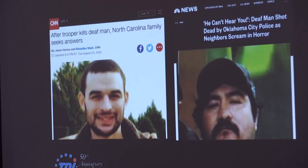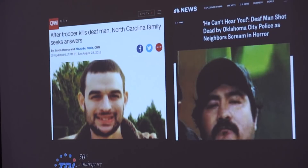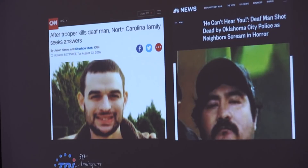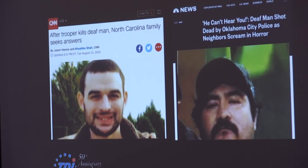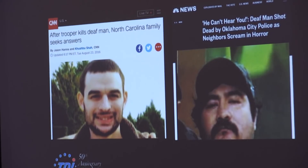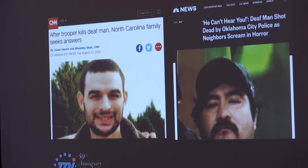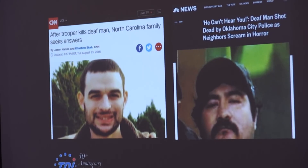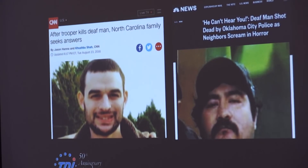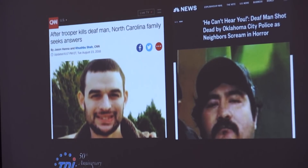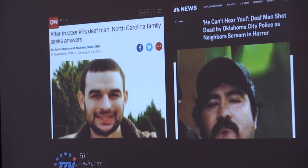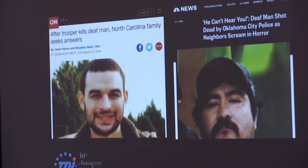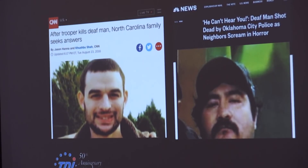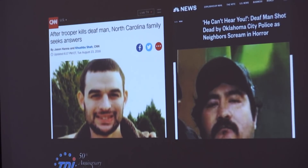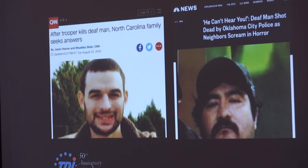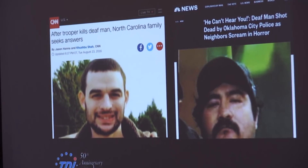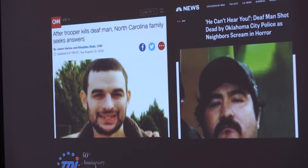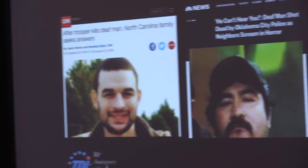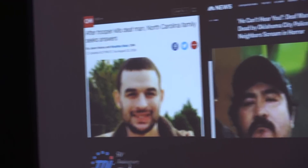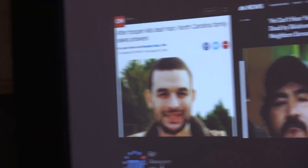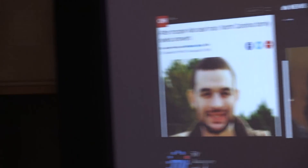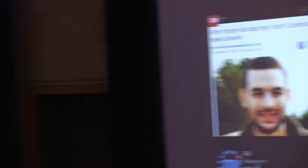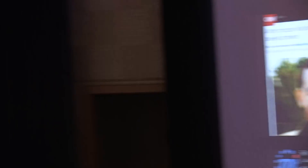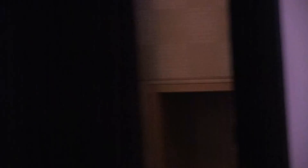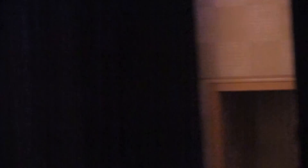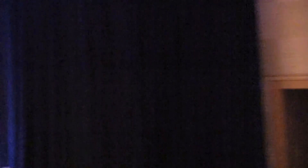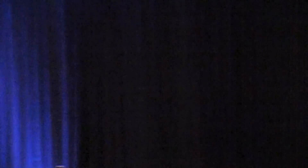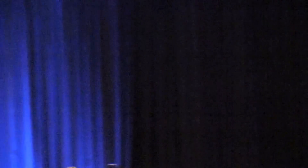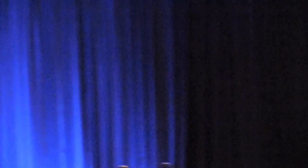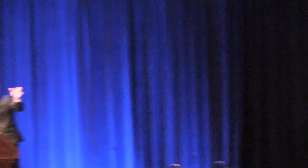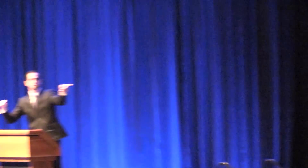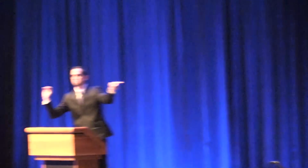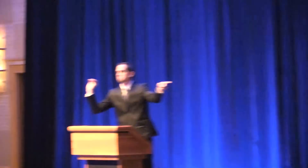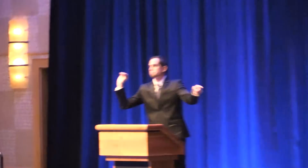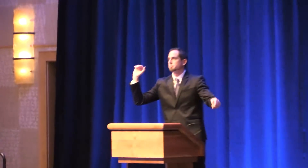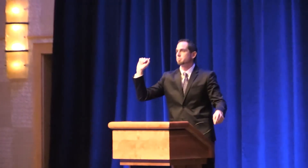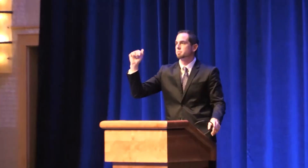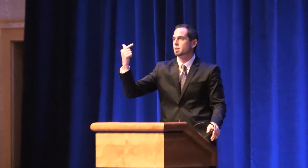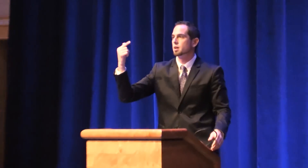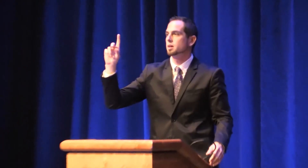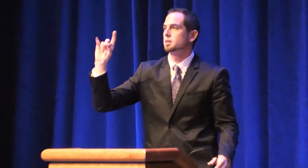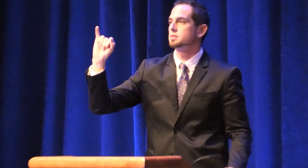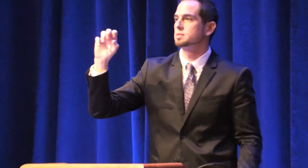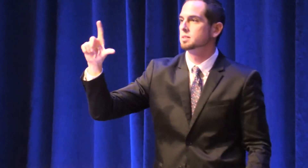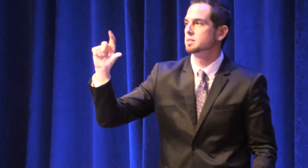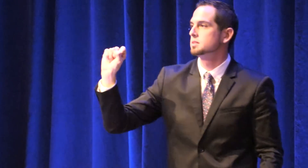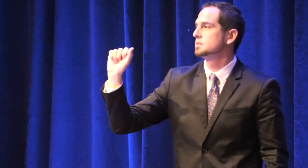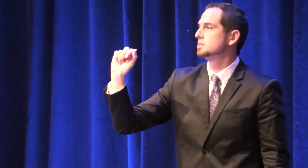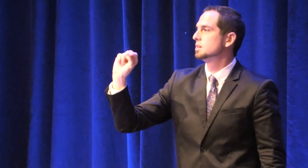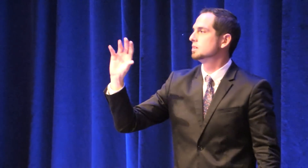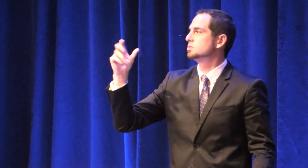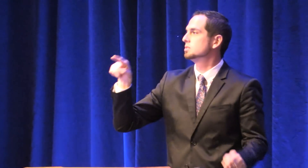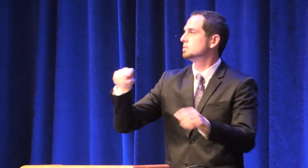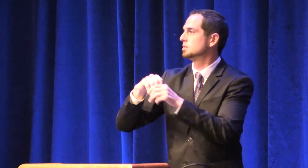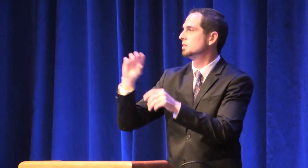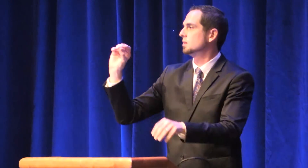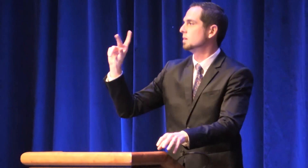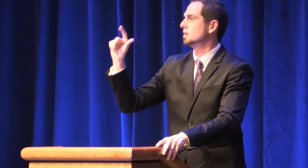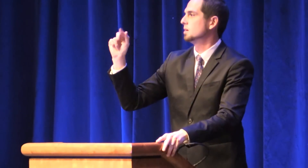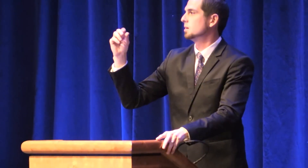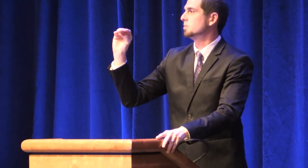And they involved police fatalities in the shooting of deaf men. One of them was Daniel Harris in